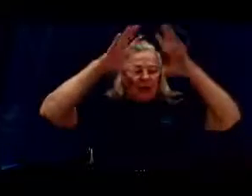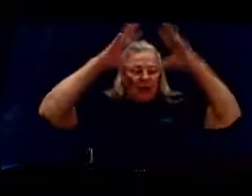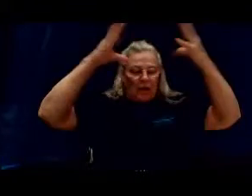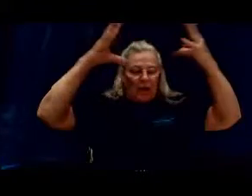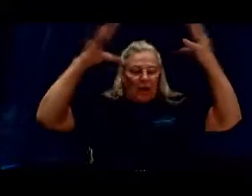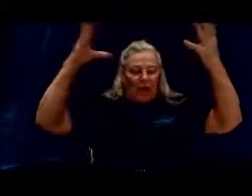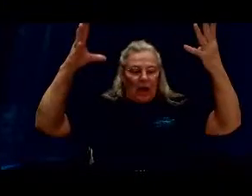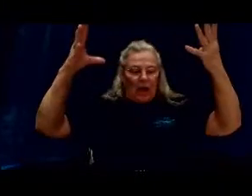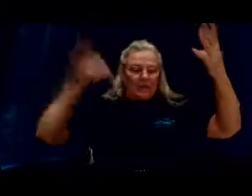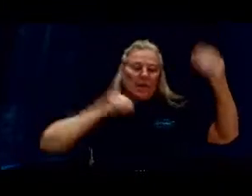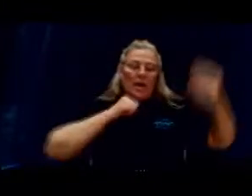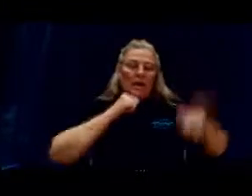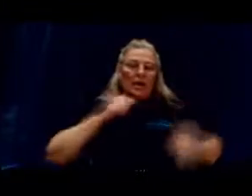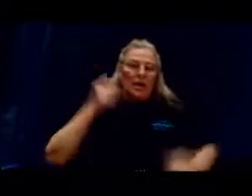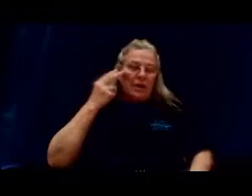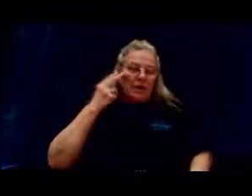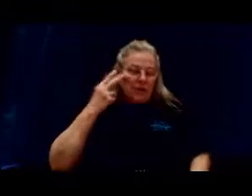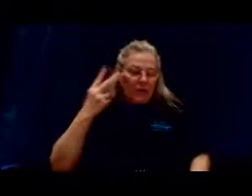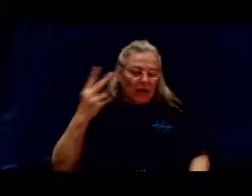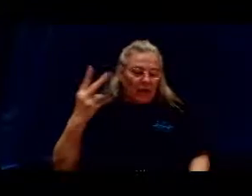the clouds